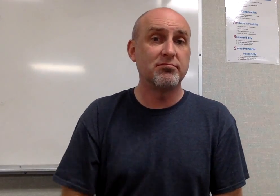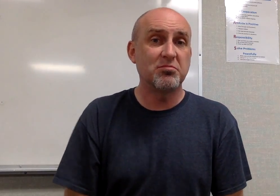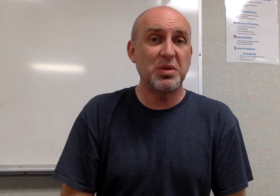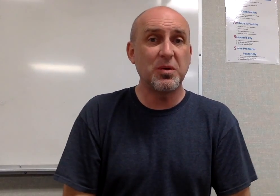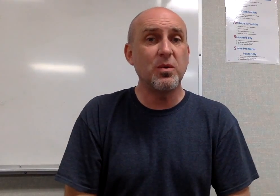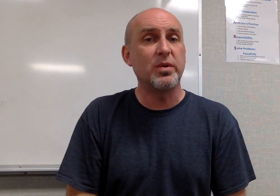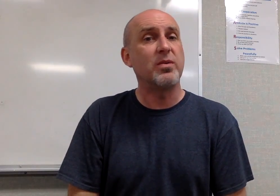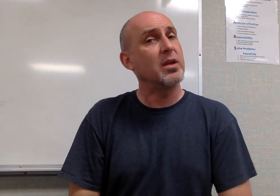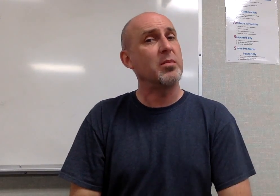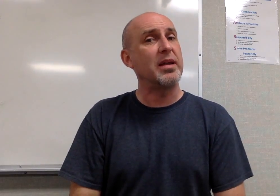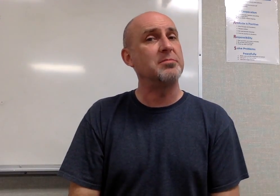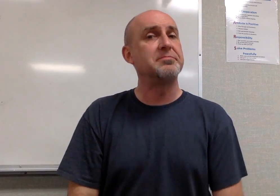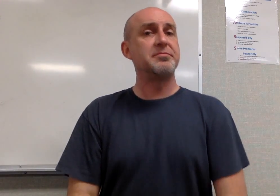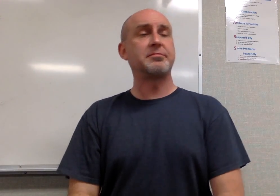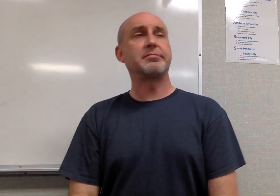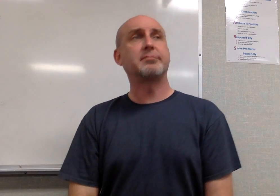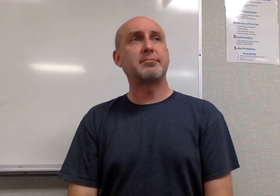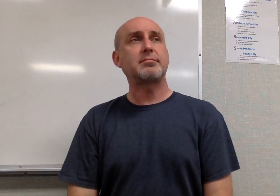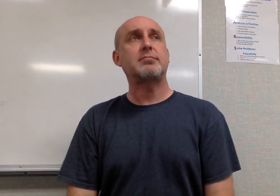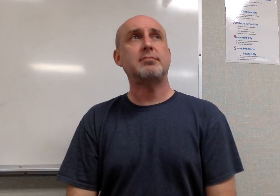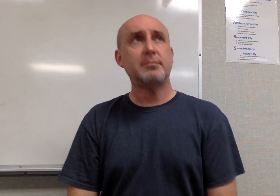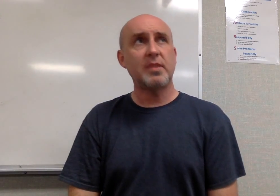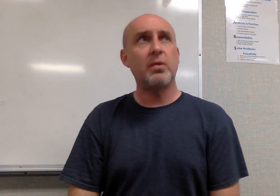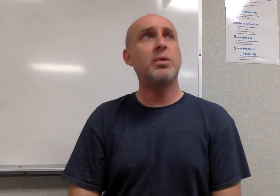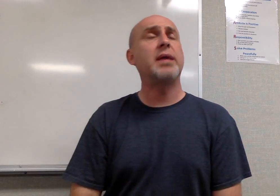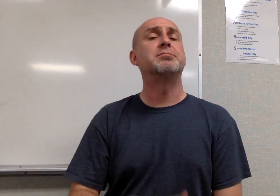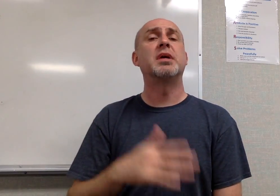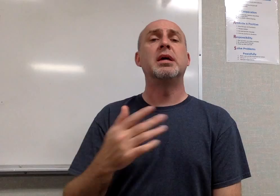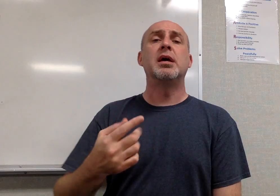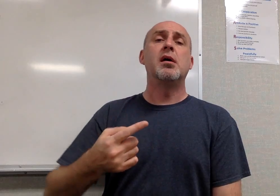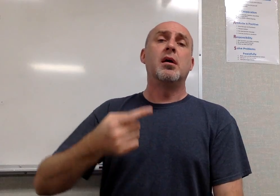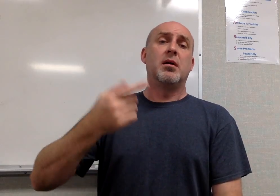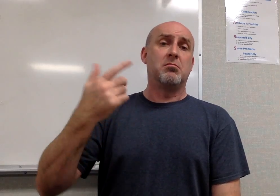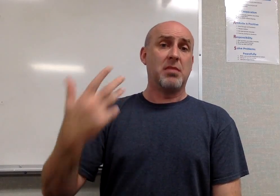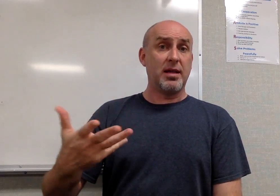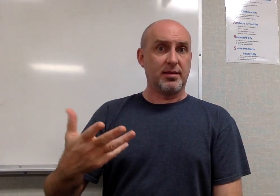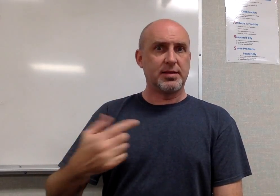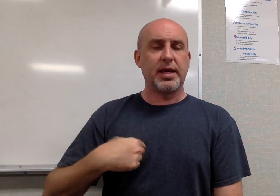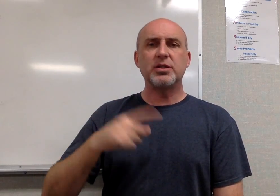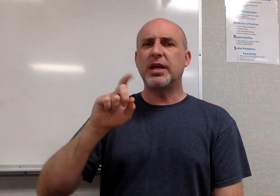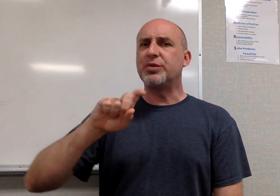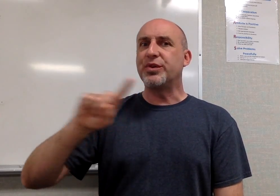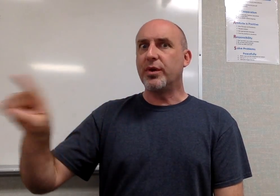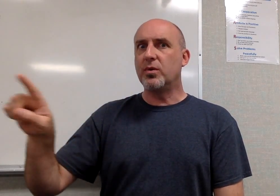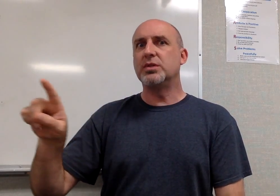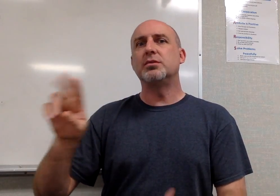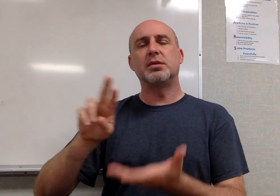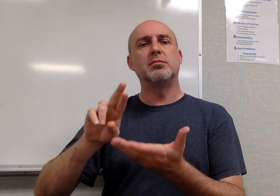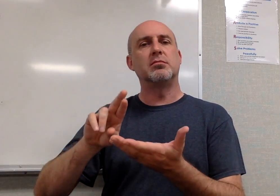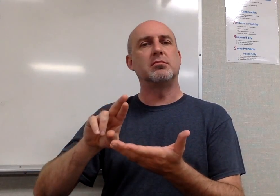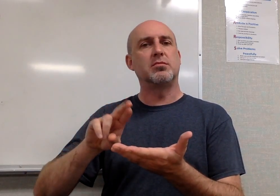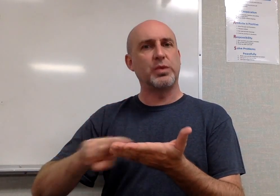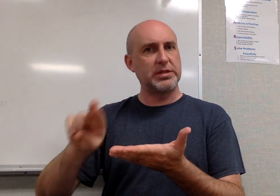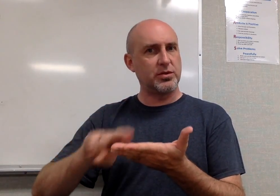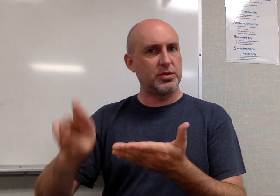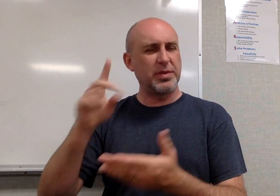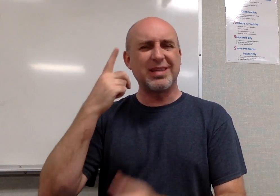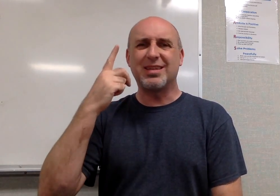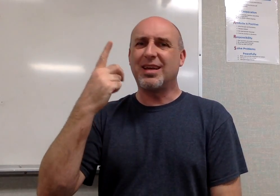pretty cool when you think about it. Okay, months. I actually had to go and do some research because